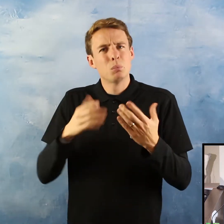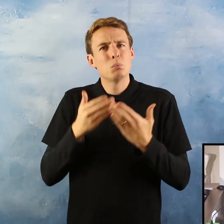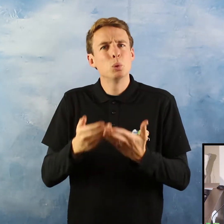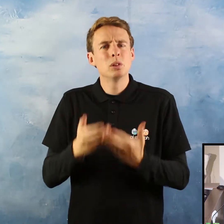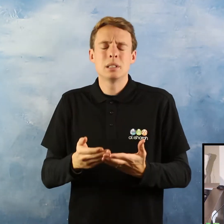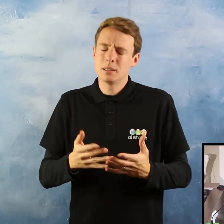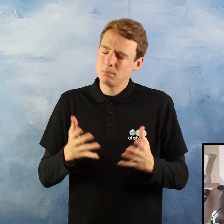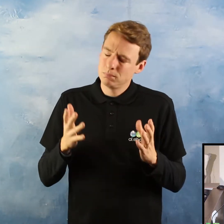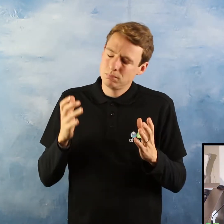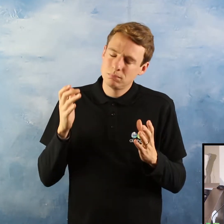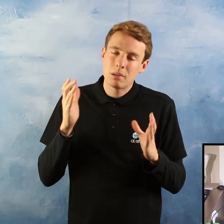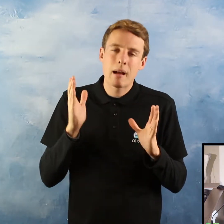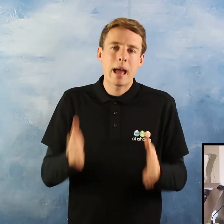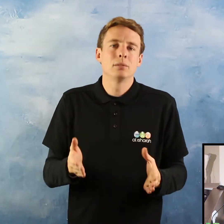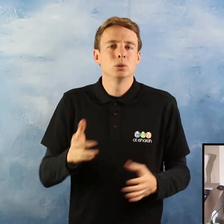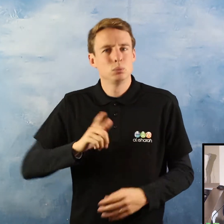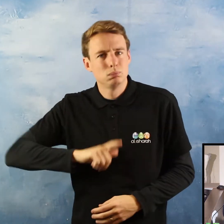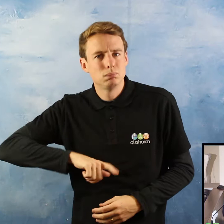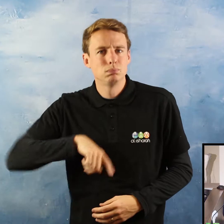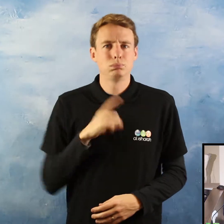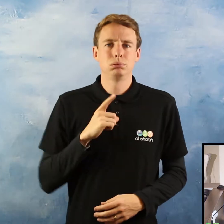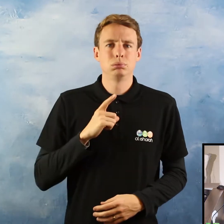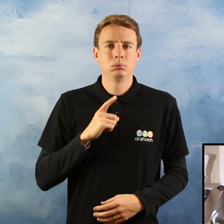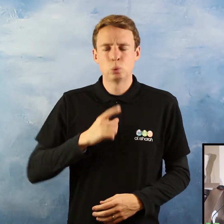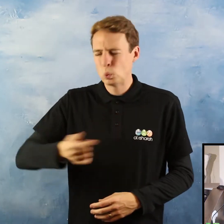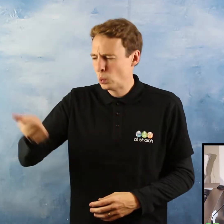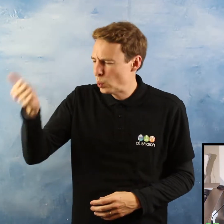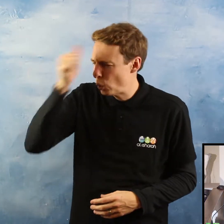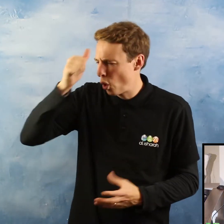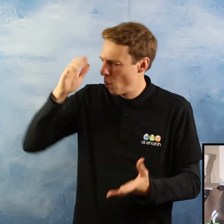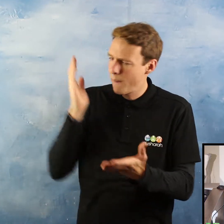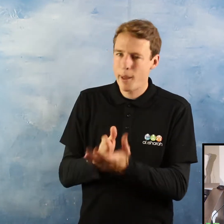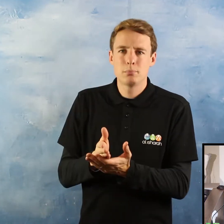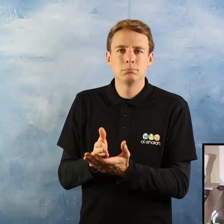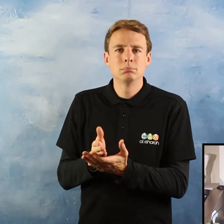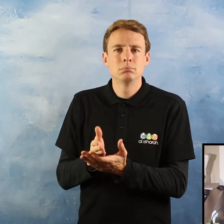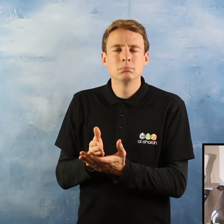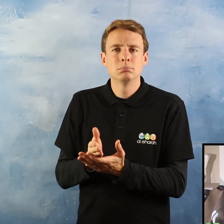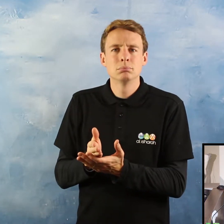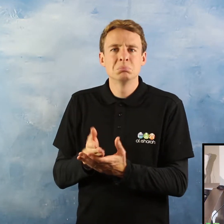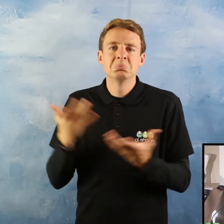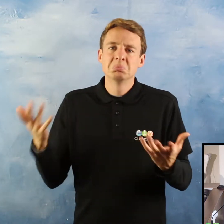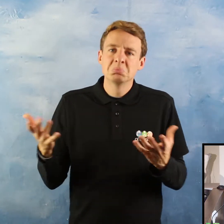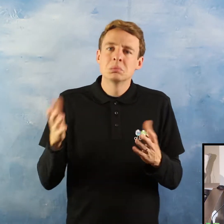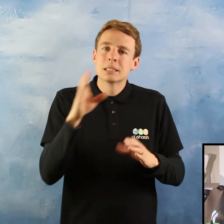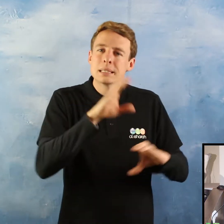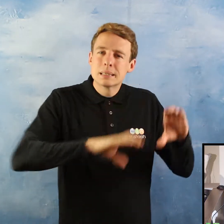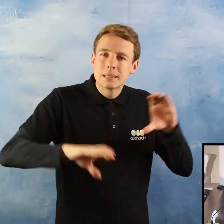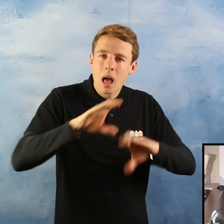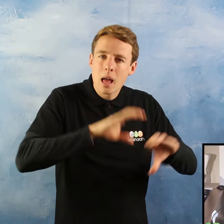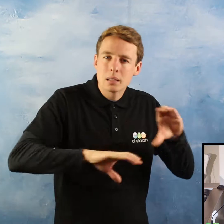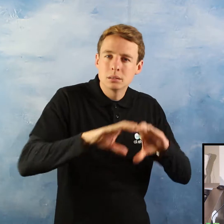confidence. Must have this confidence that if science